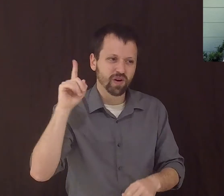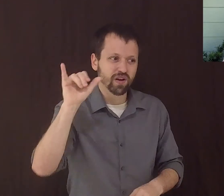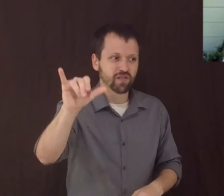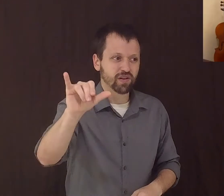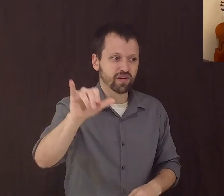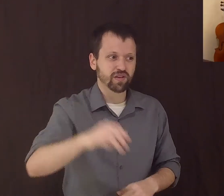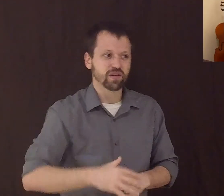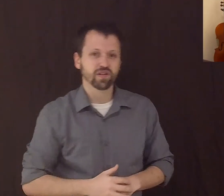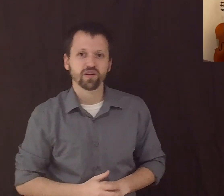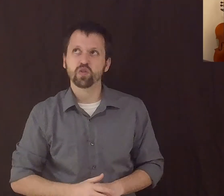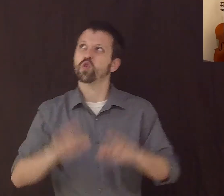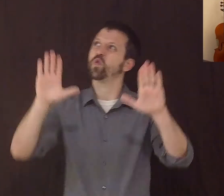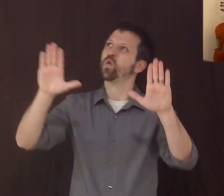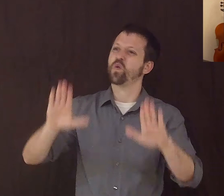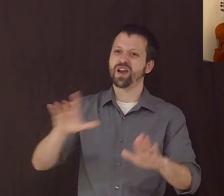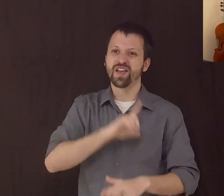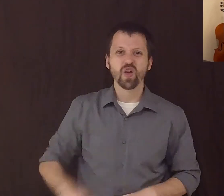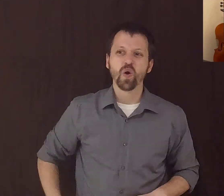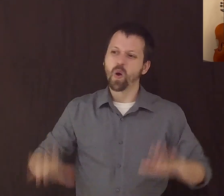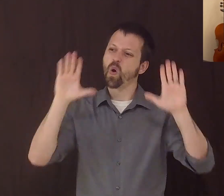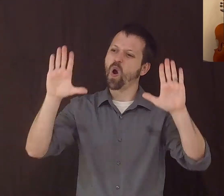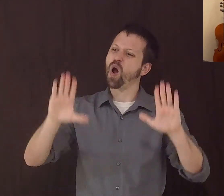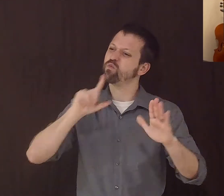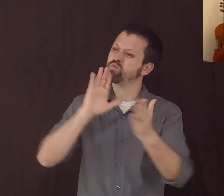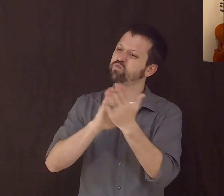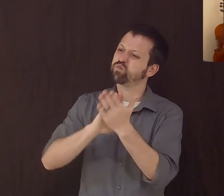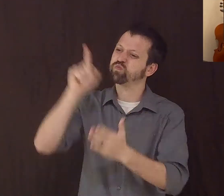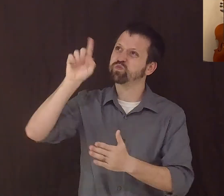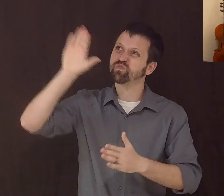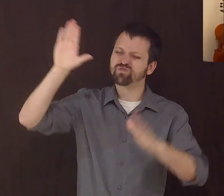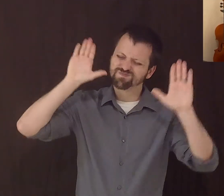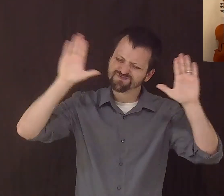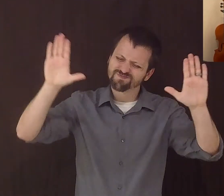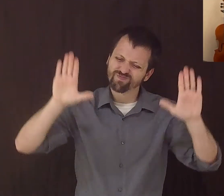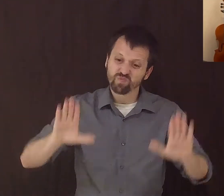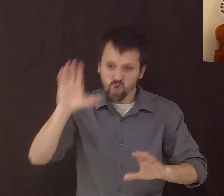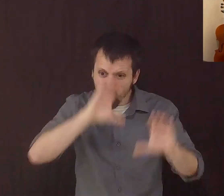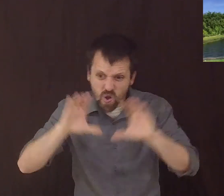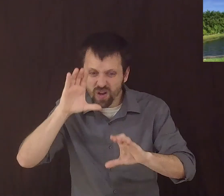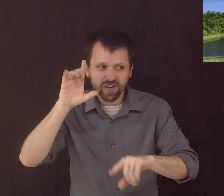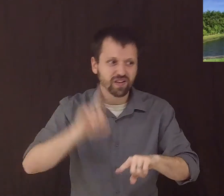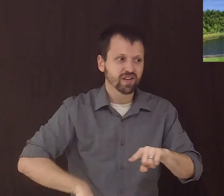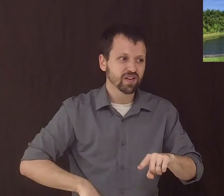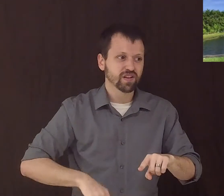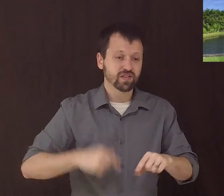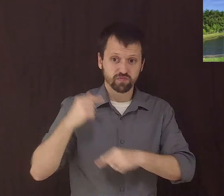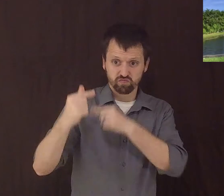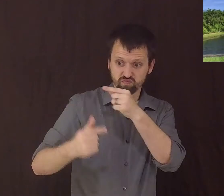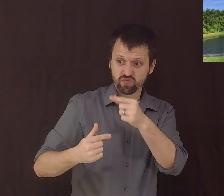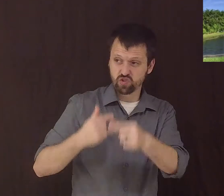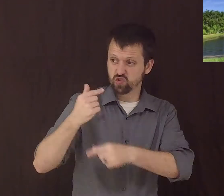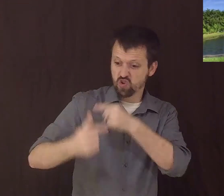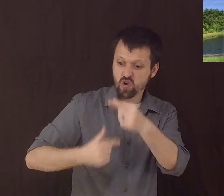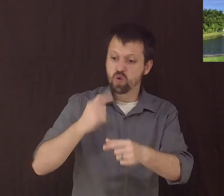ever. Great is the Lord, and greatly to be praised, and his greatness is unsearchable. One generation